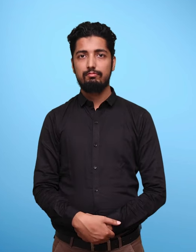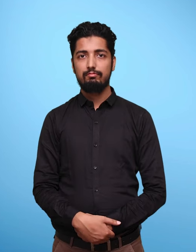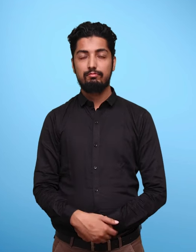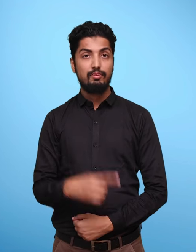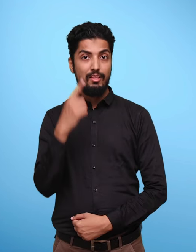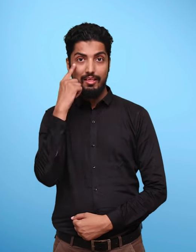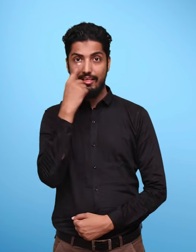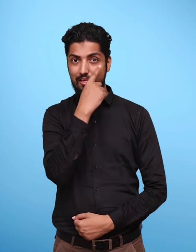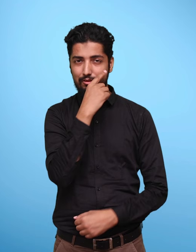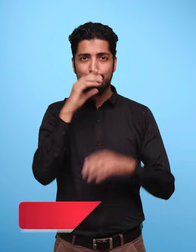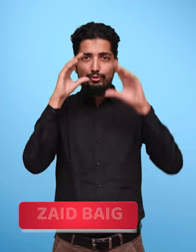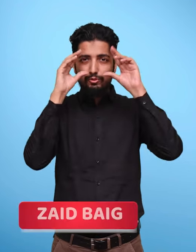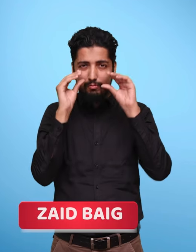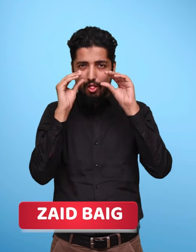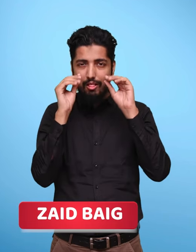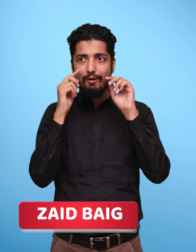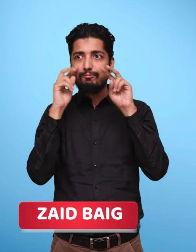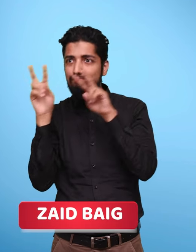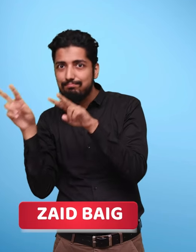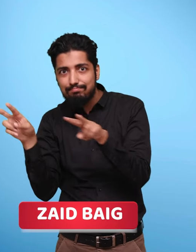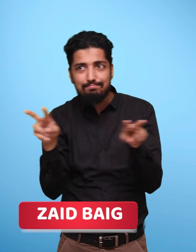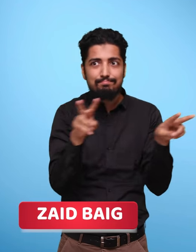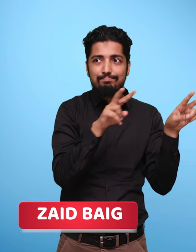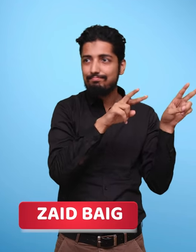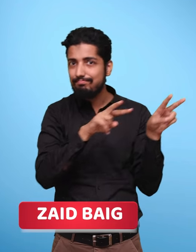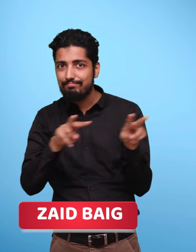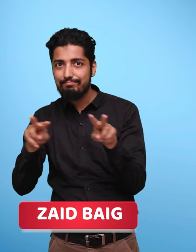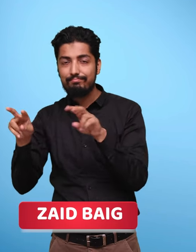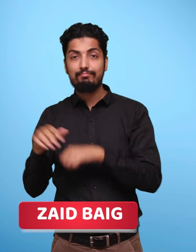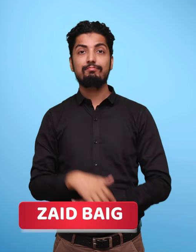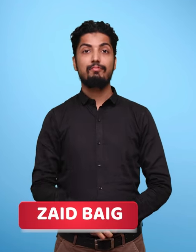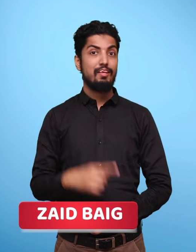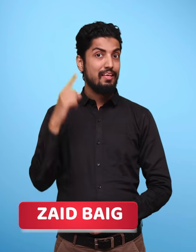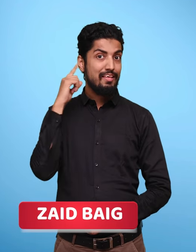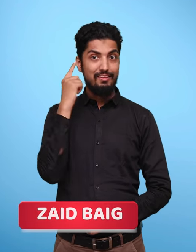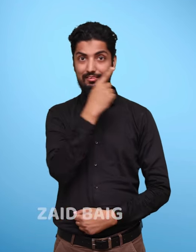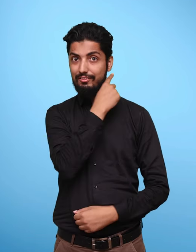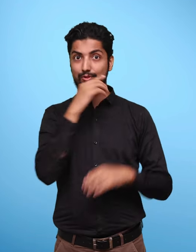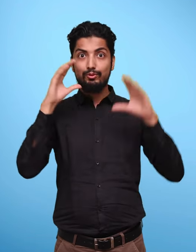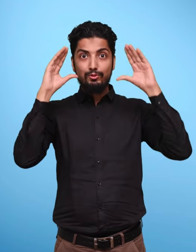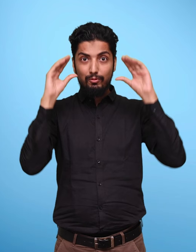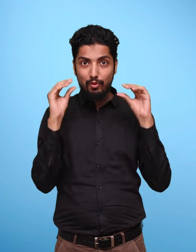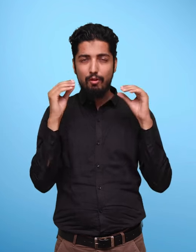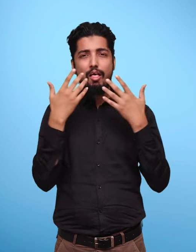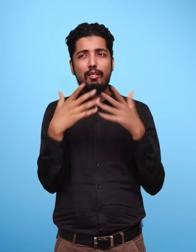Two little eyes to look around. Two little ears to hear any